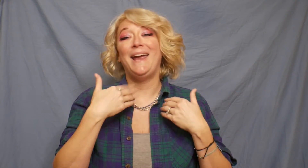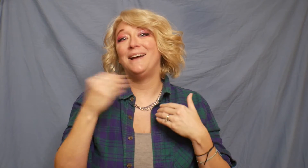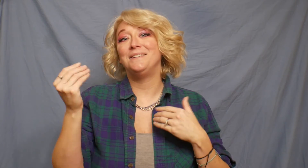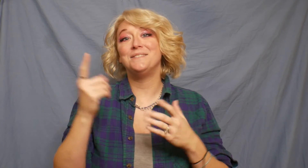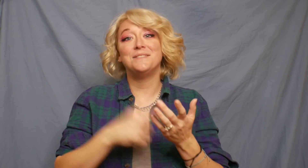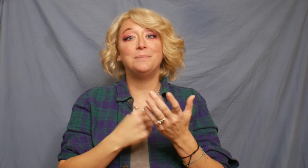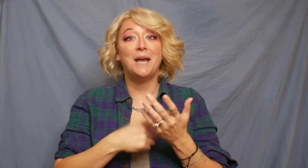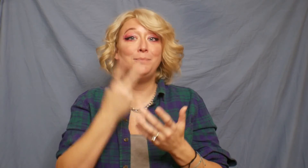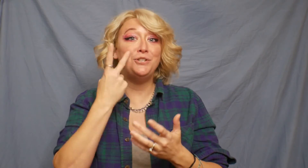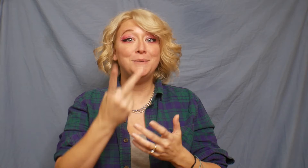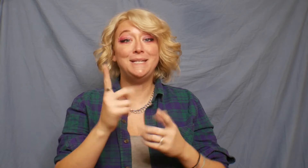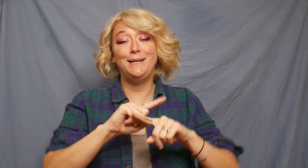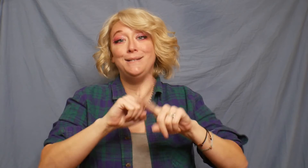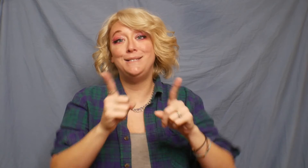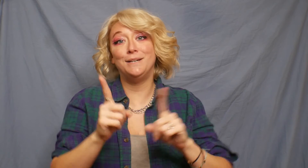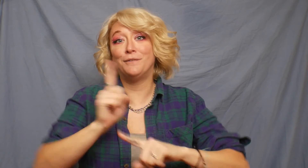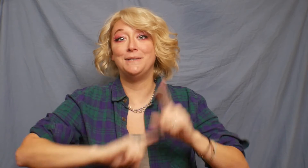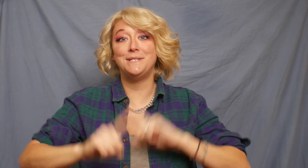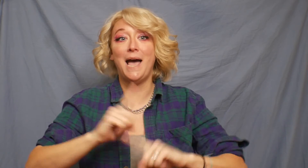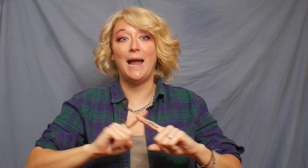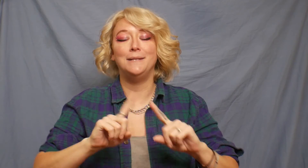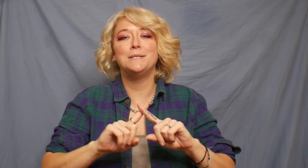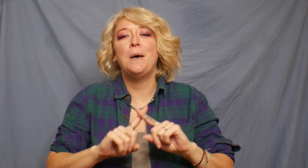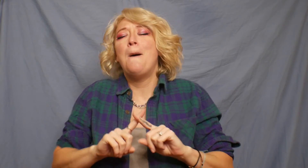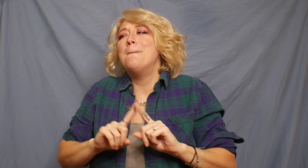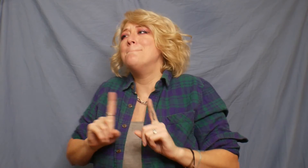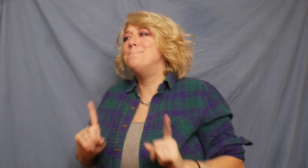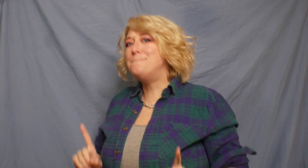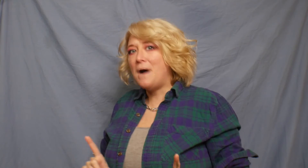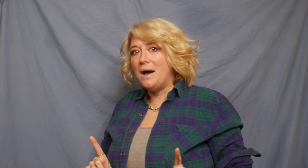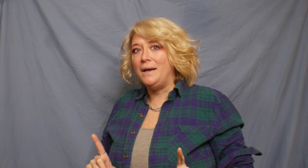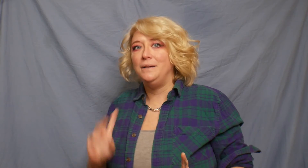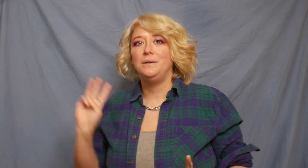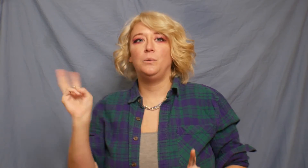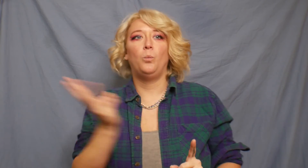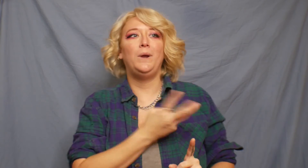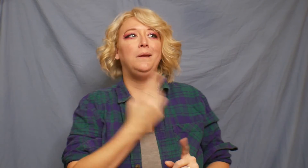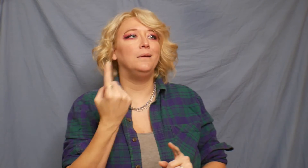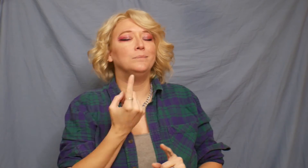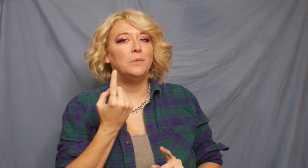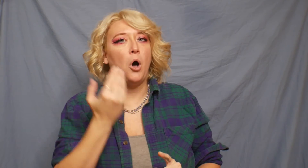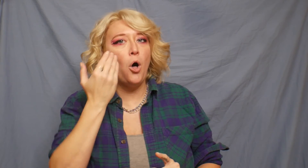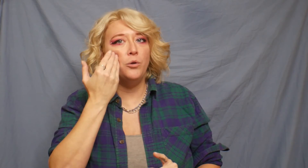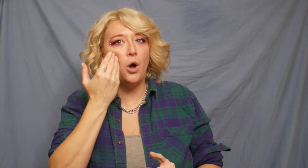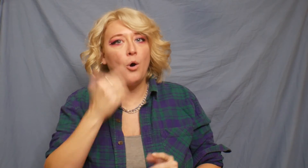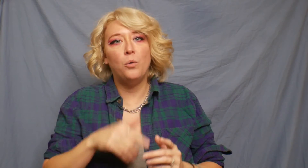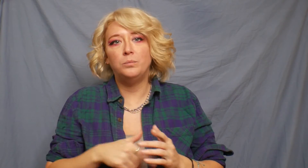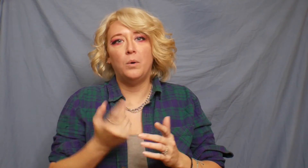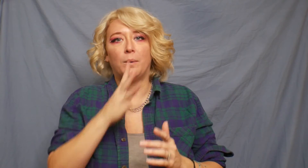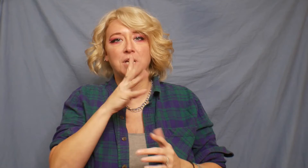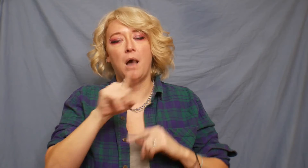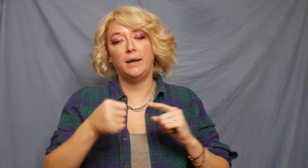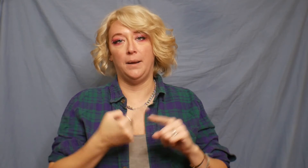and sometimes you see different signs, but we all know what we're talking